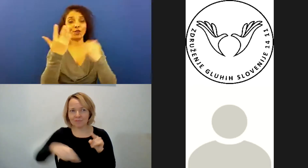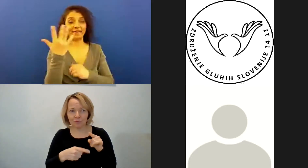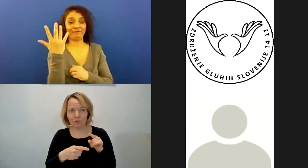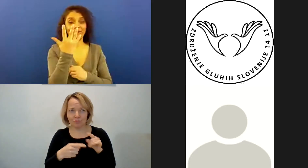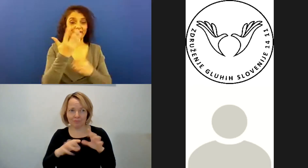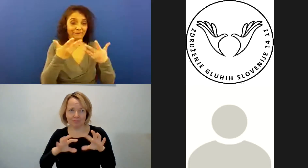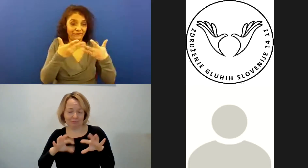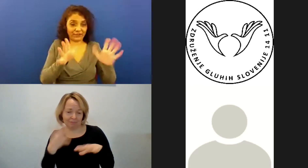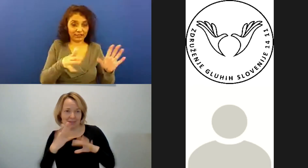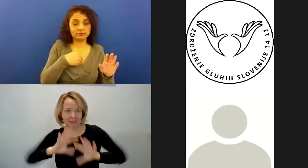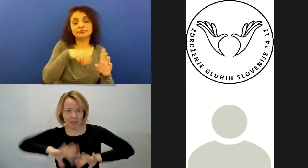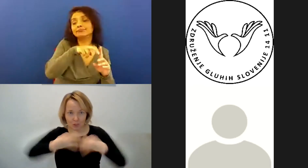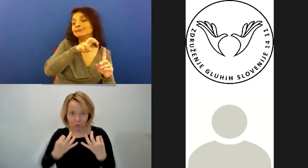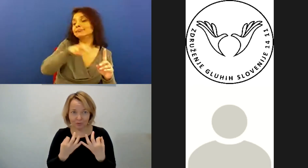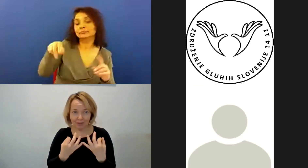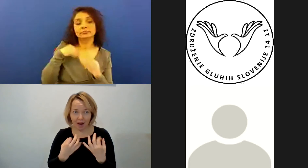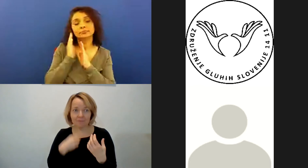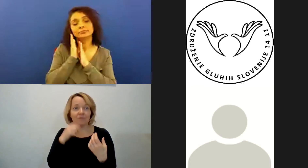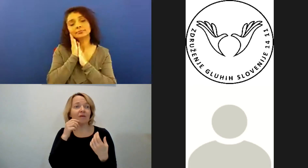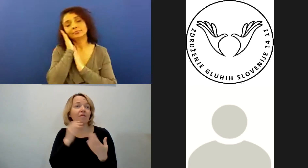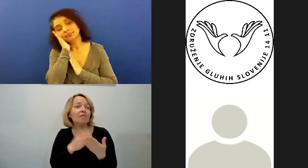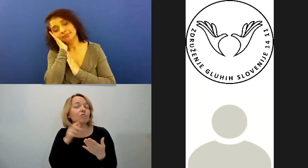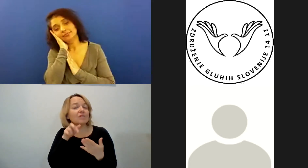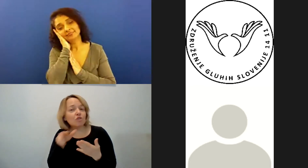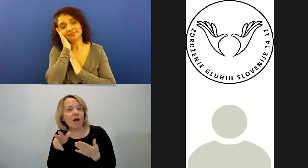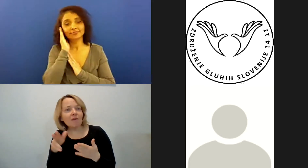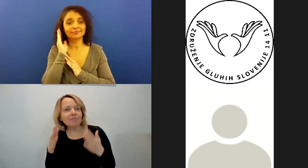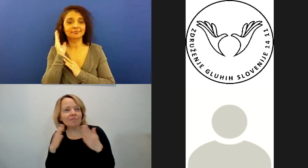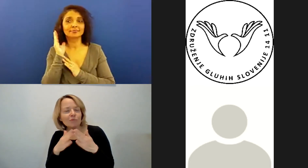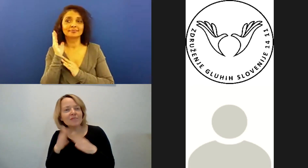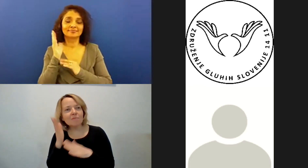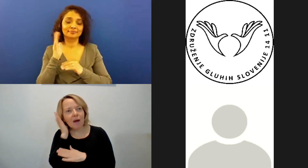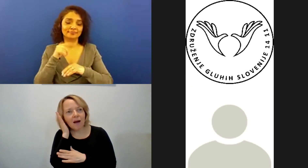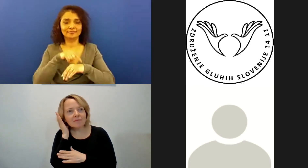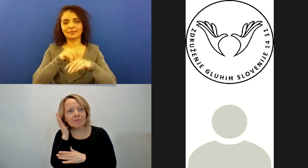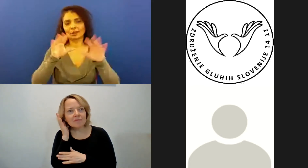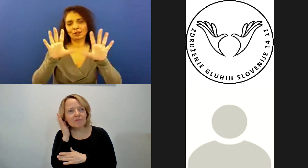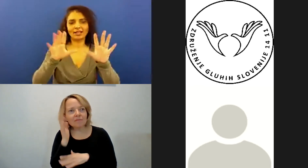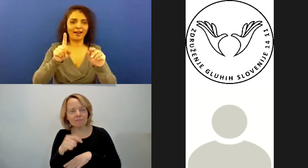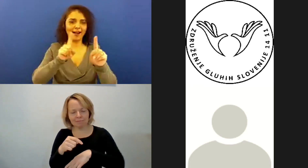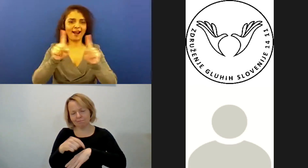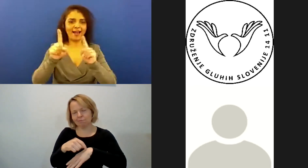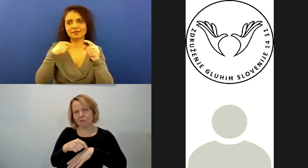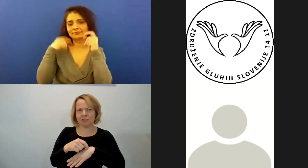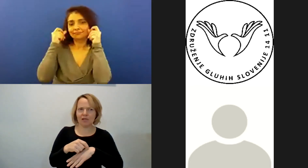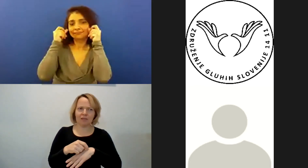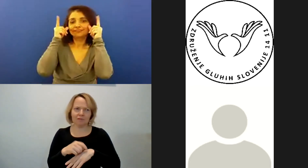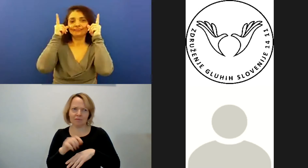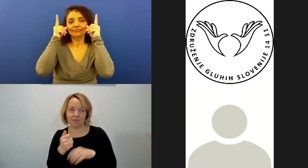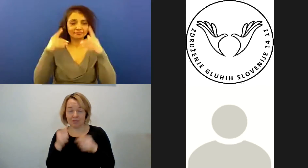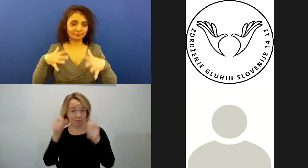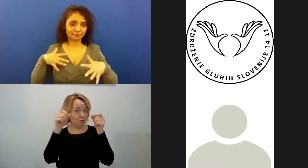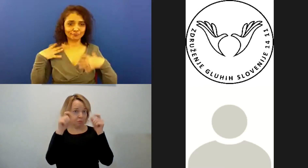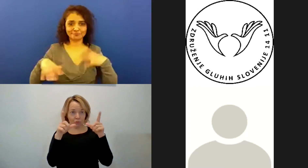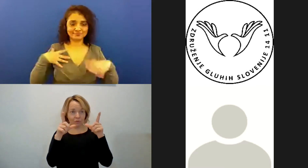like I said, from 10 till the morning, 4 or 5 o'clock. When I was finished, I would go to bed, catch a nap